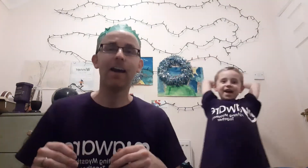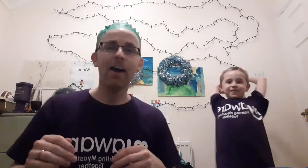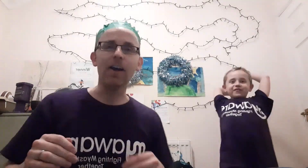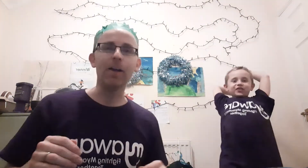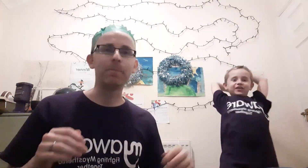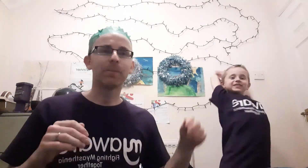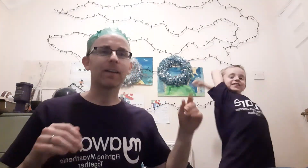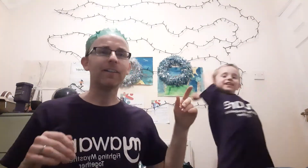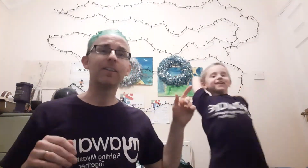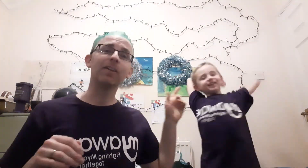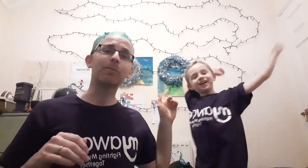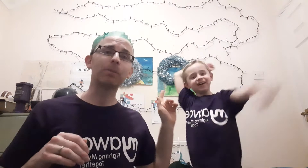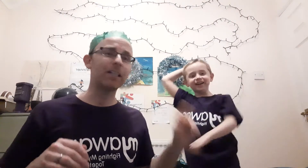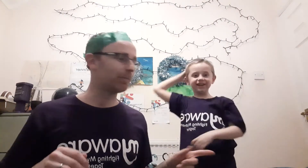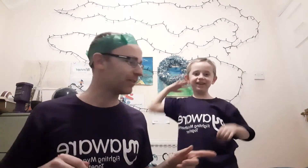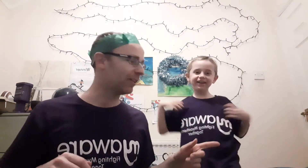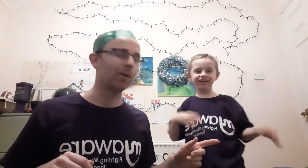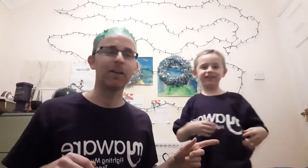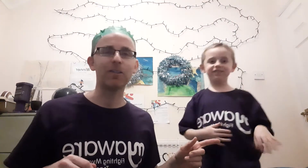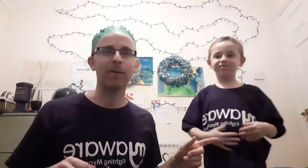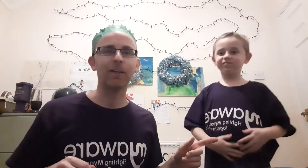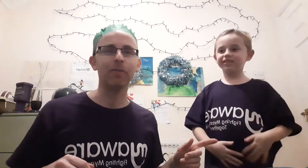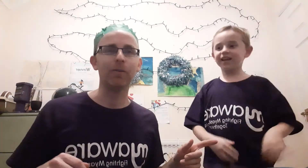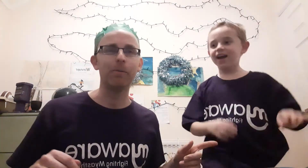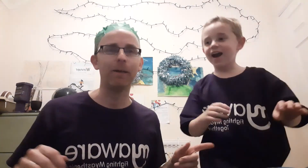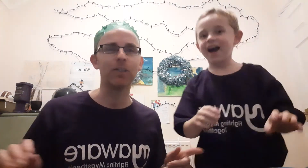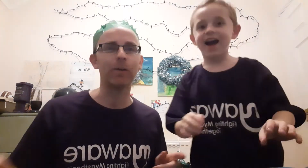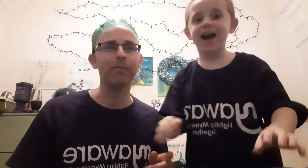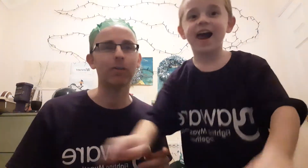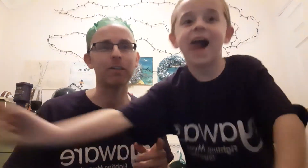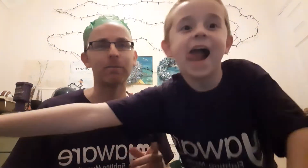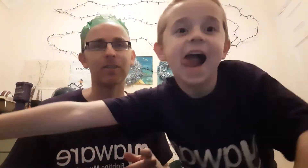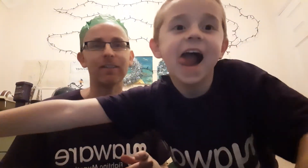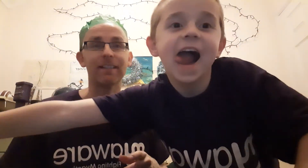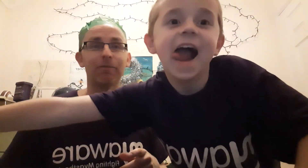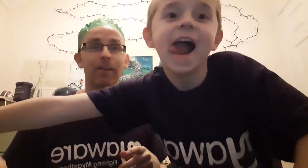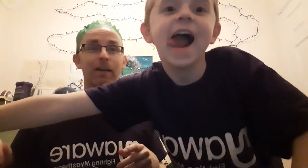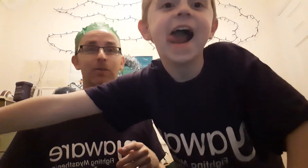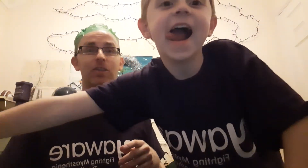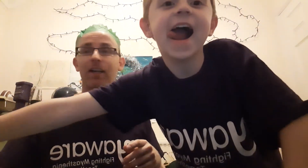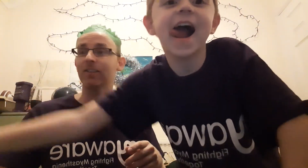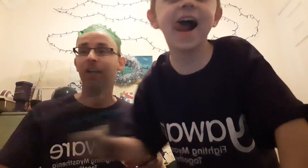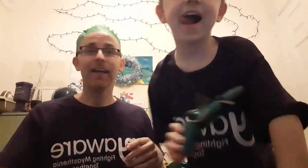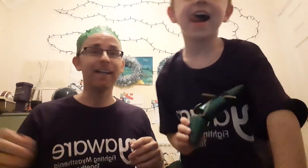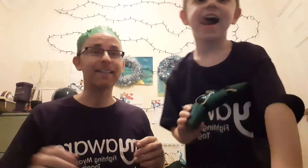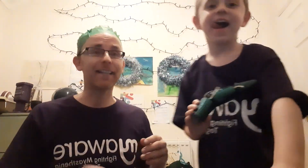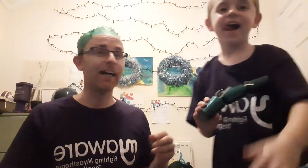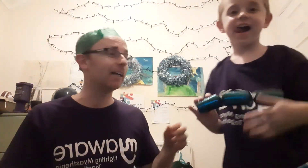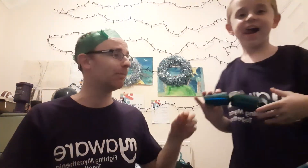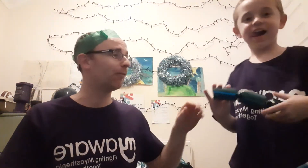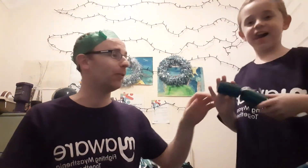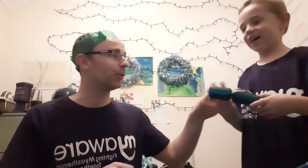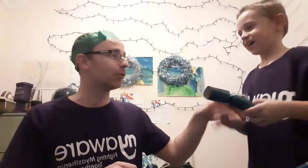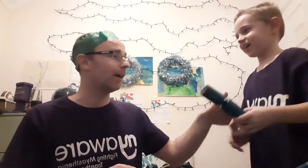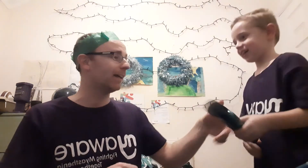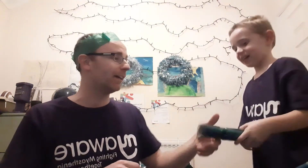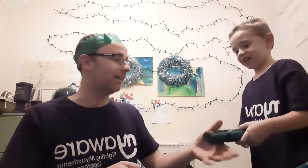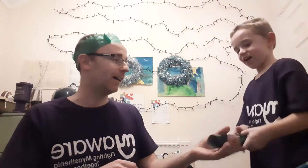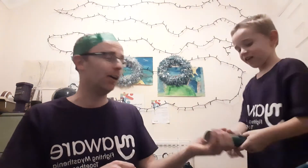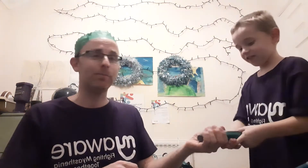We forgot to do it. Please sponsor Noah. Go to our GoFundMe page, 24 Christmas Songs in Different Languages Challenge. It's time for the cracker. I hope the